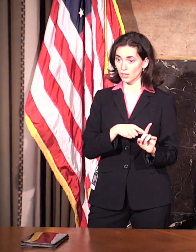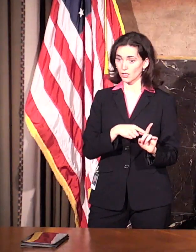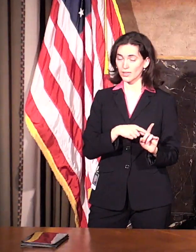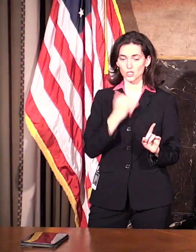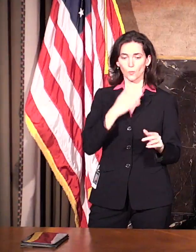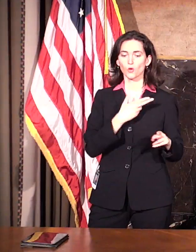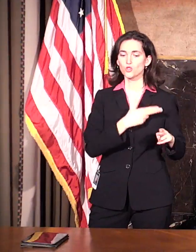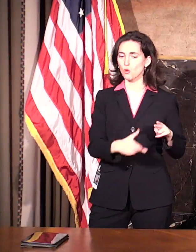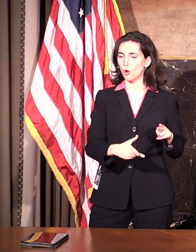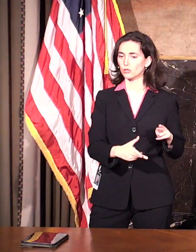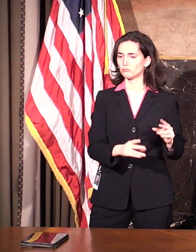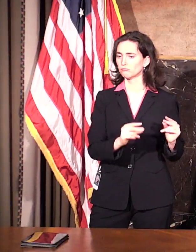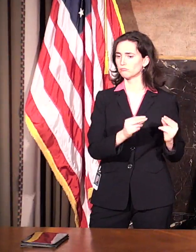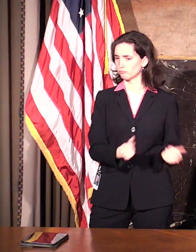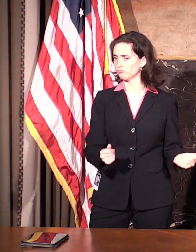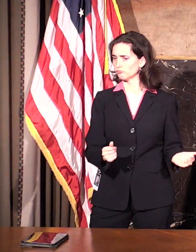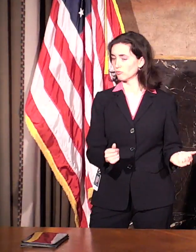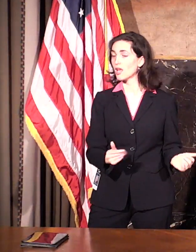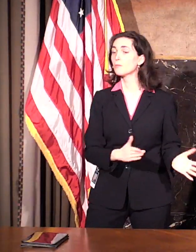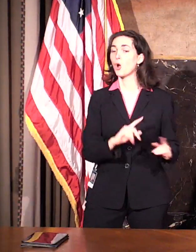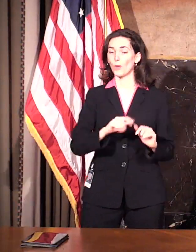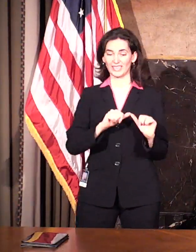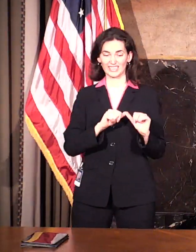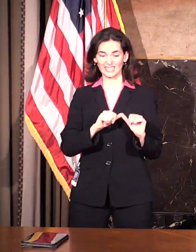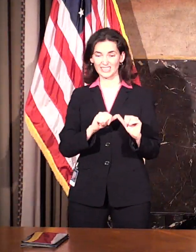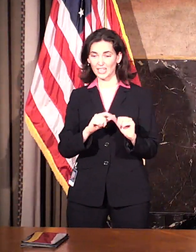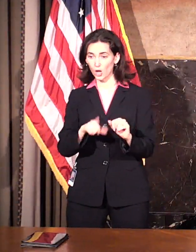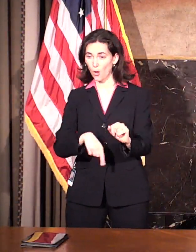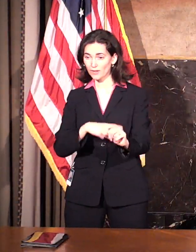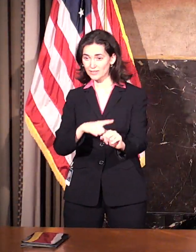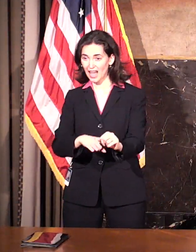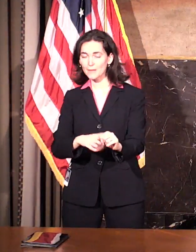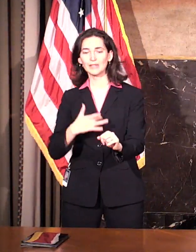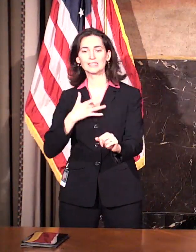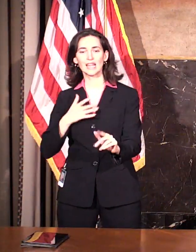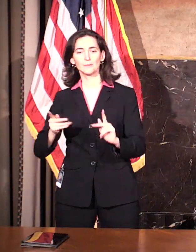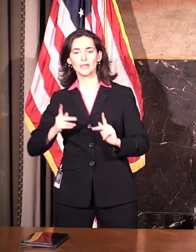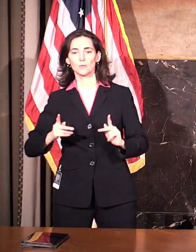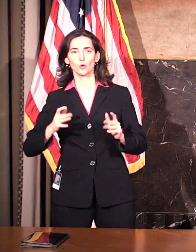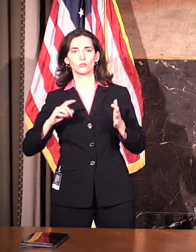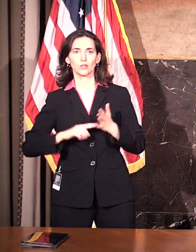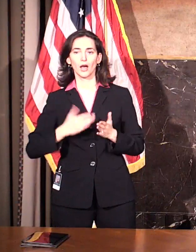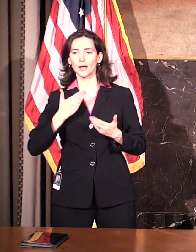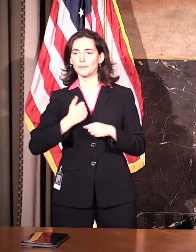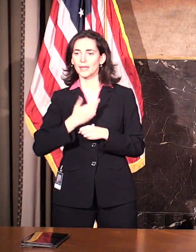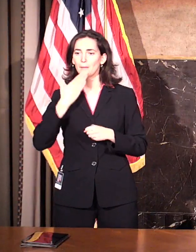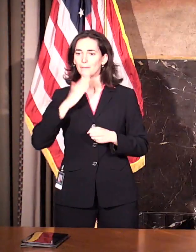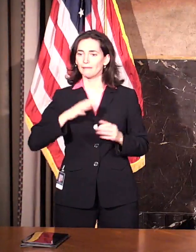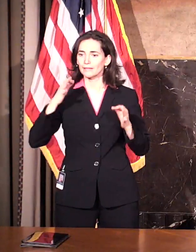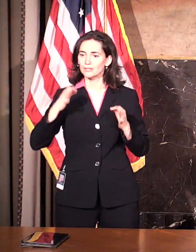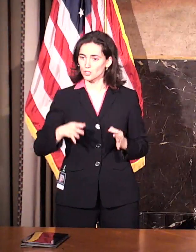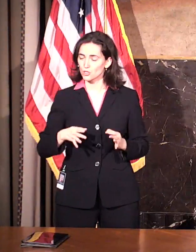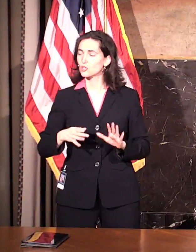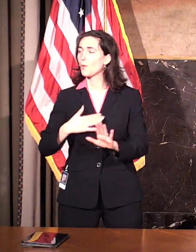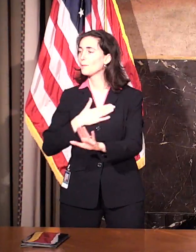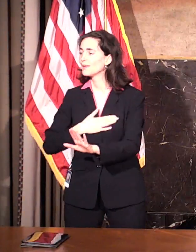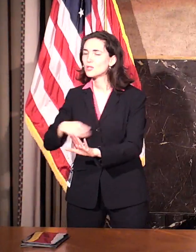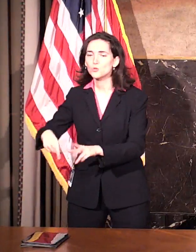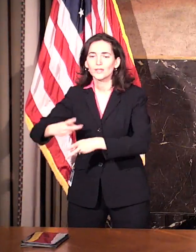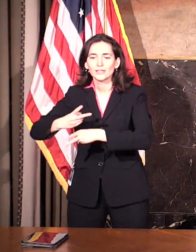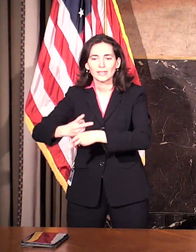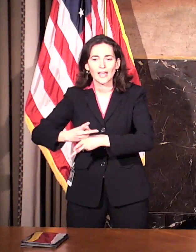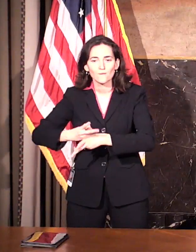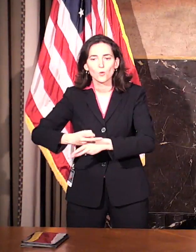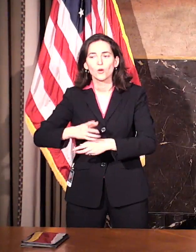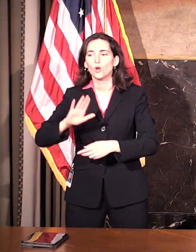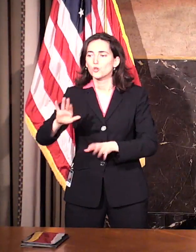decisions. And so just really want to encourage people to do everything they can to make the best possible decisions for themselves and their families,